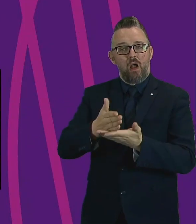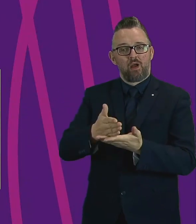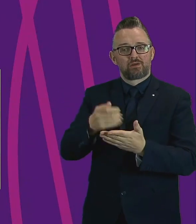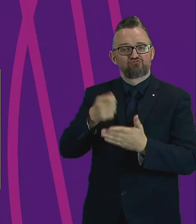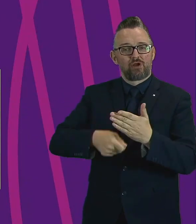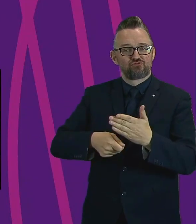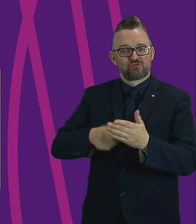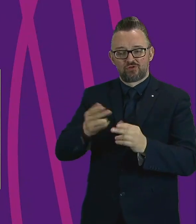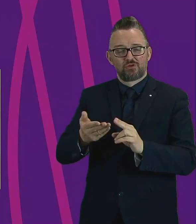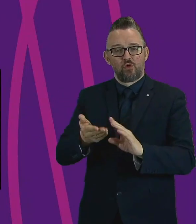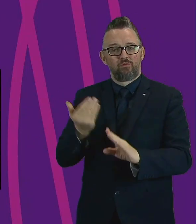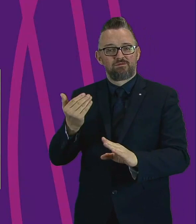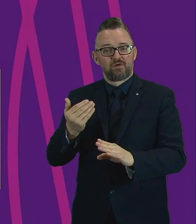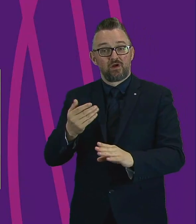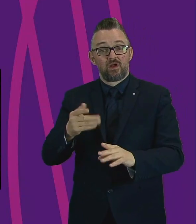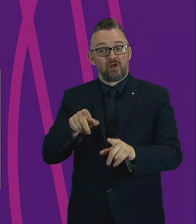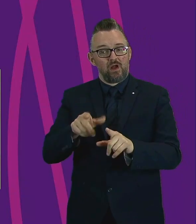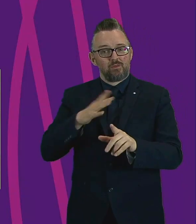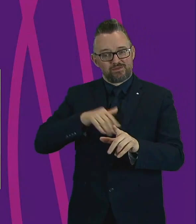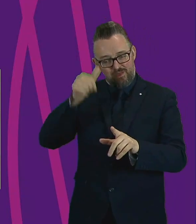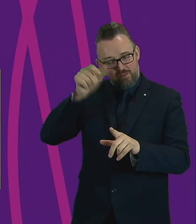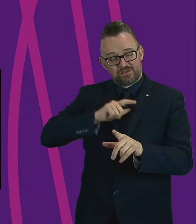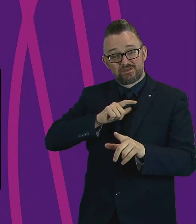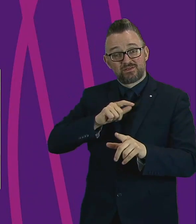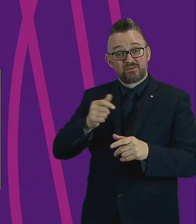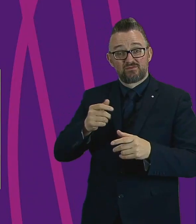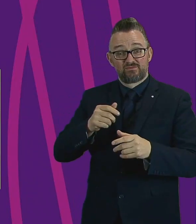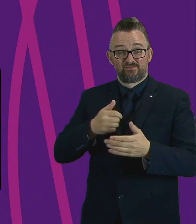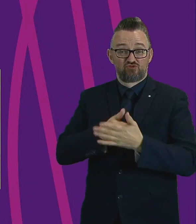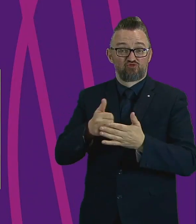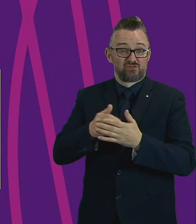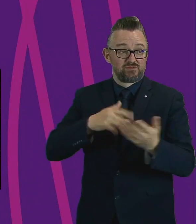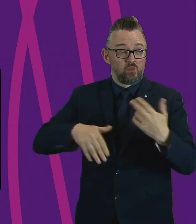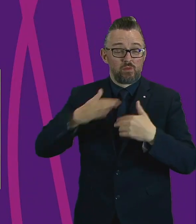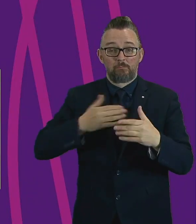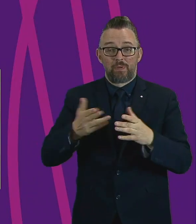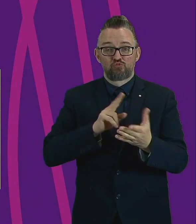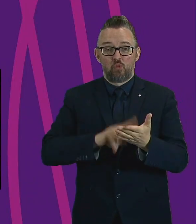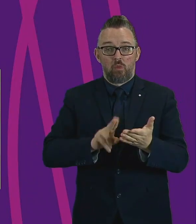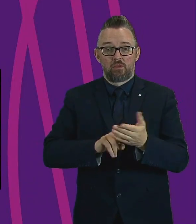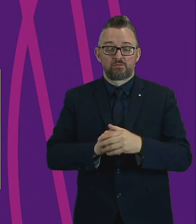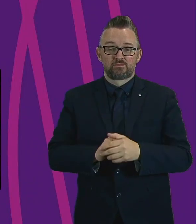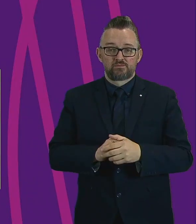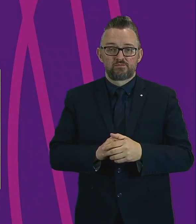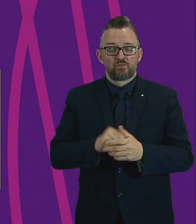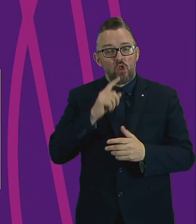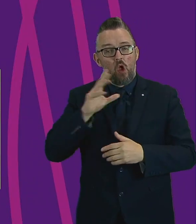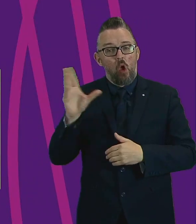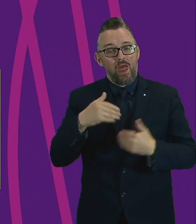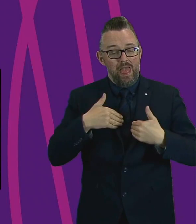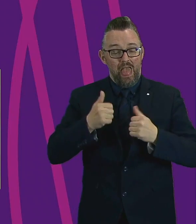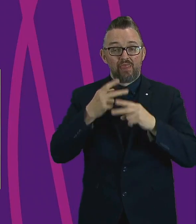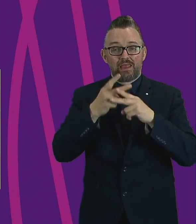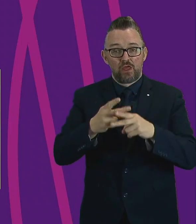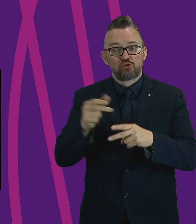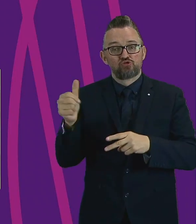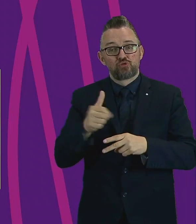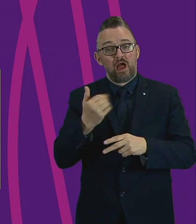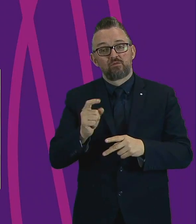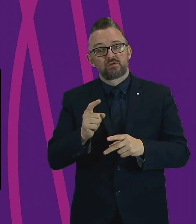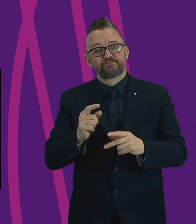take steps to normalise services. The RCN also rightly makes the point that all healthcare staff must have access to